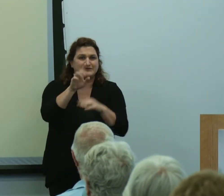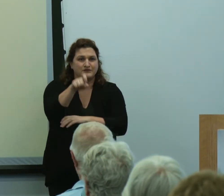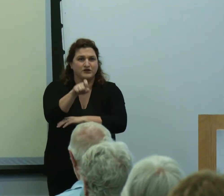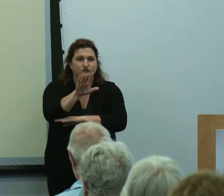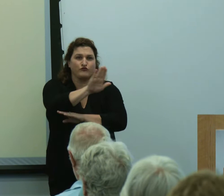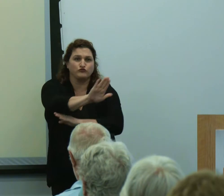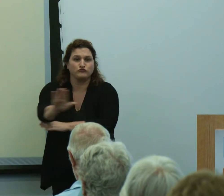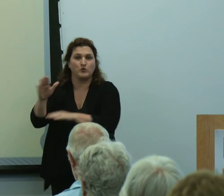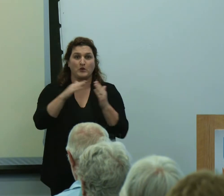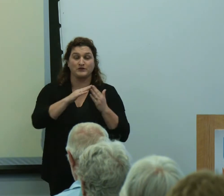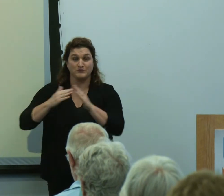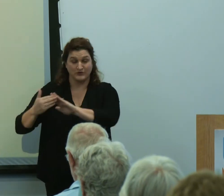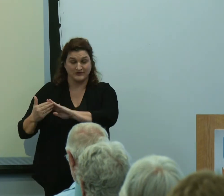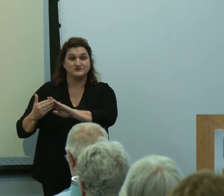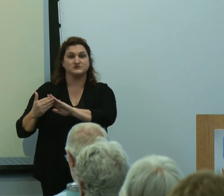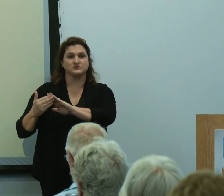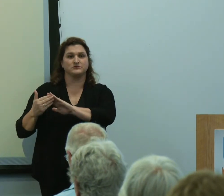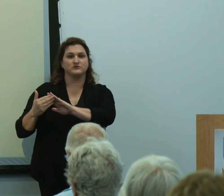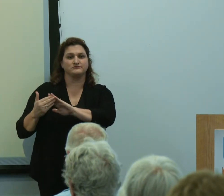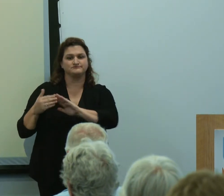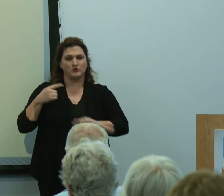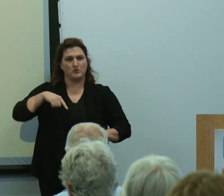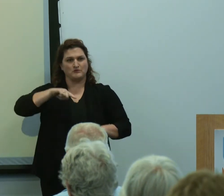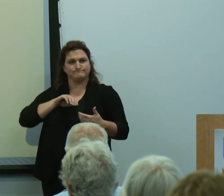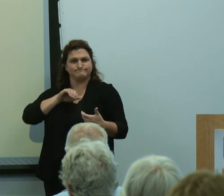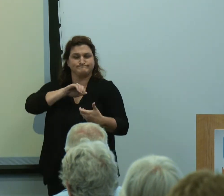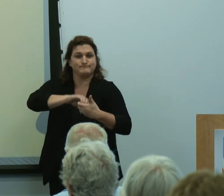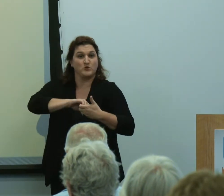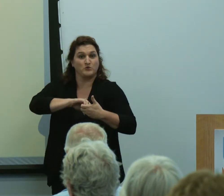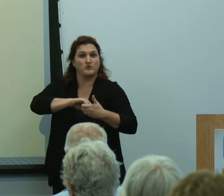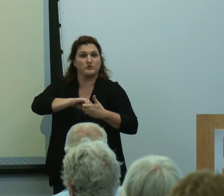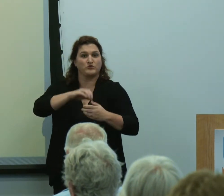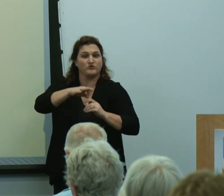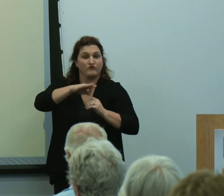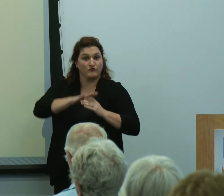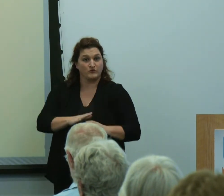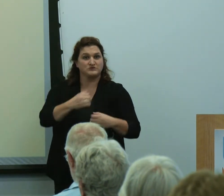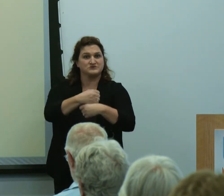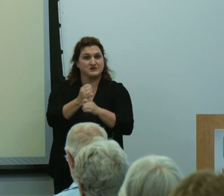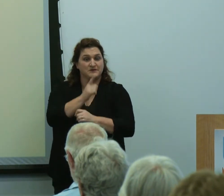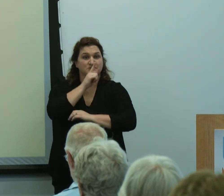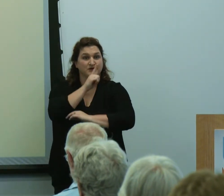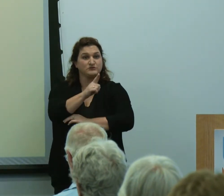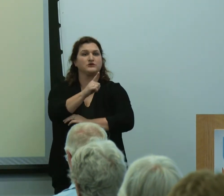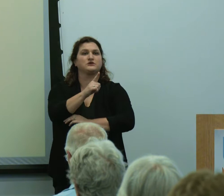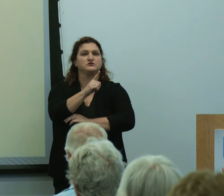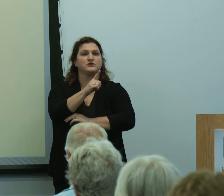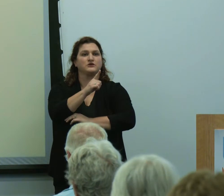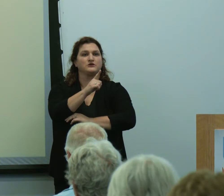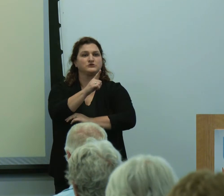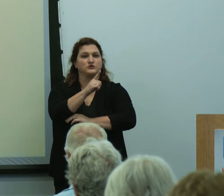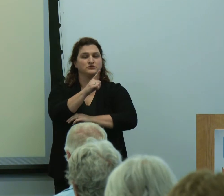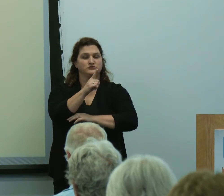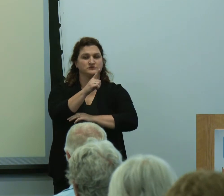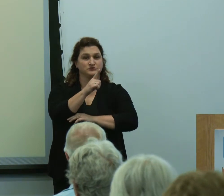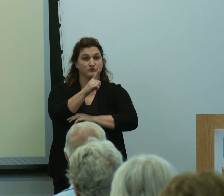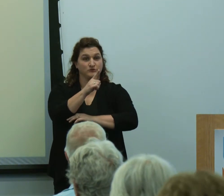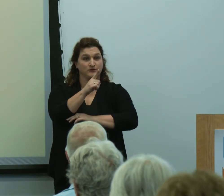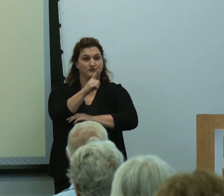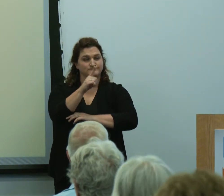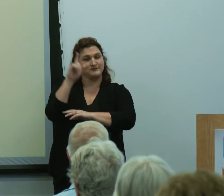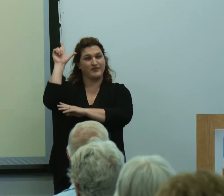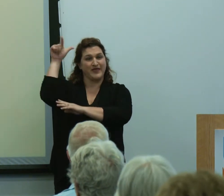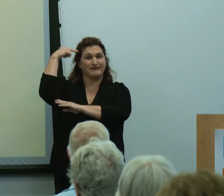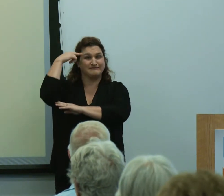Ohio citizens to provide testimony before the Redistricting Commission at public forums, sent postcards to legislators,